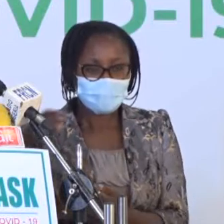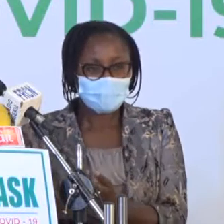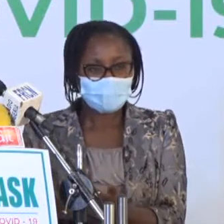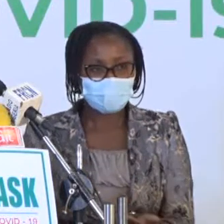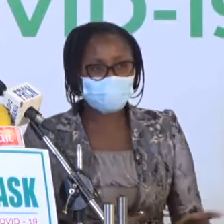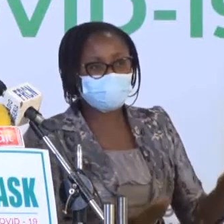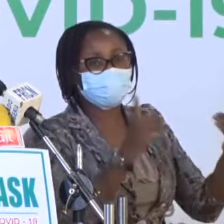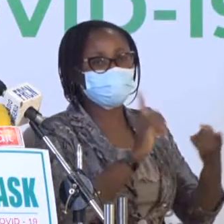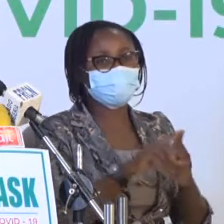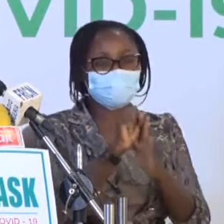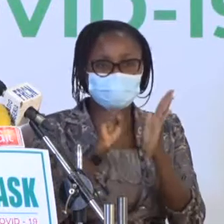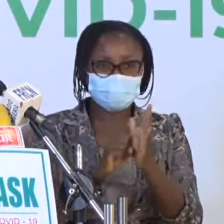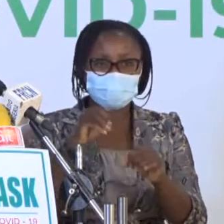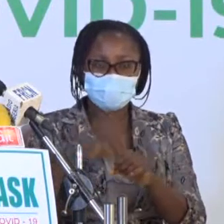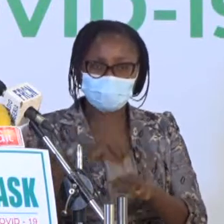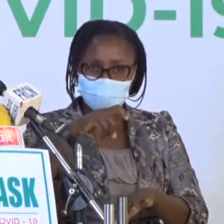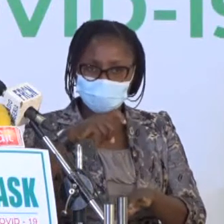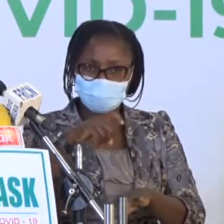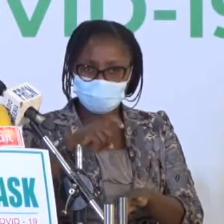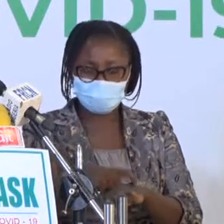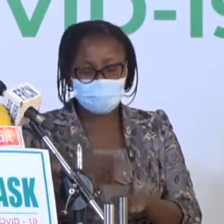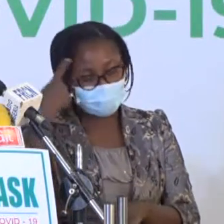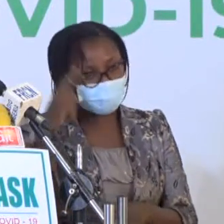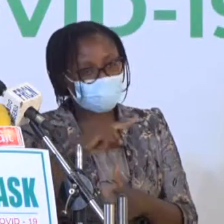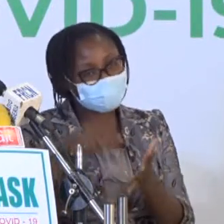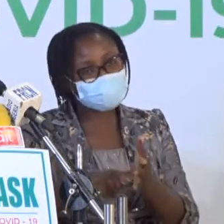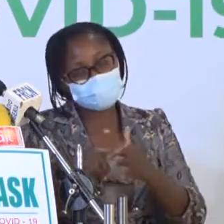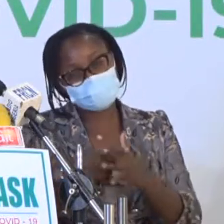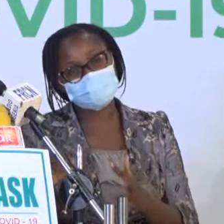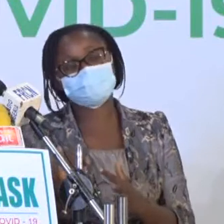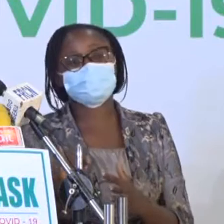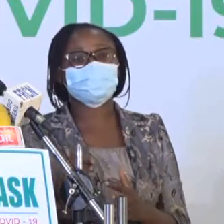transported to the states in time for these rollouts.